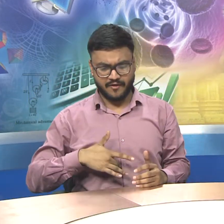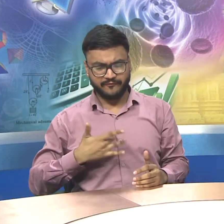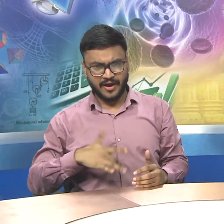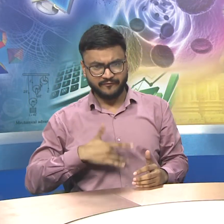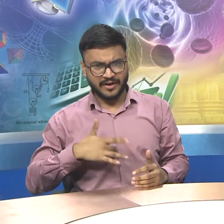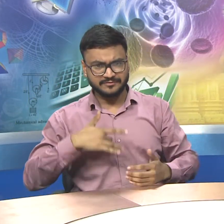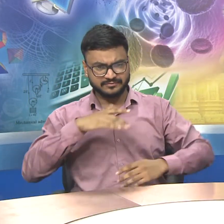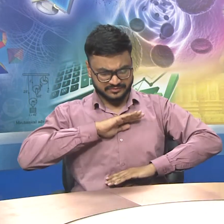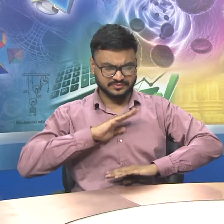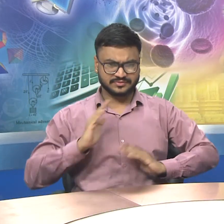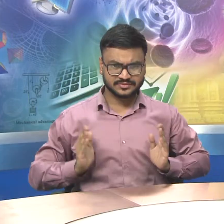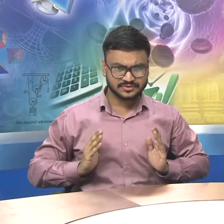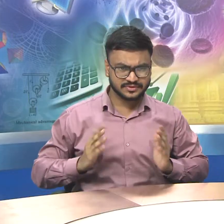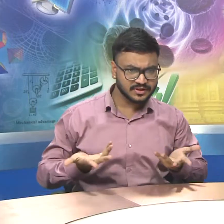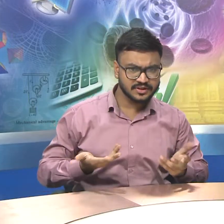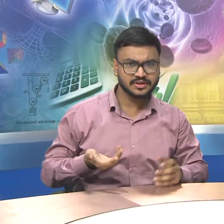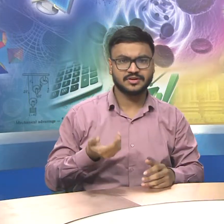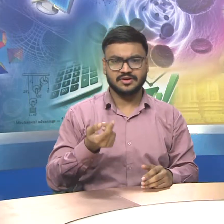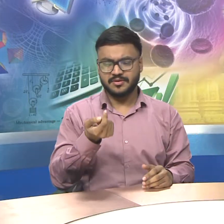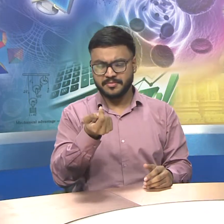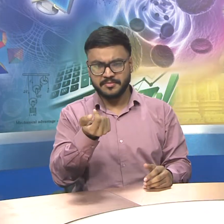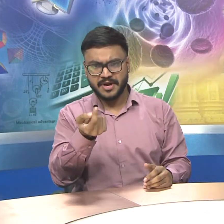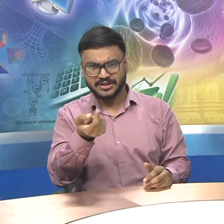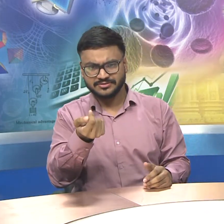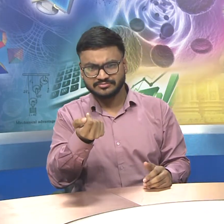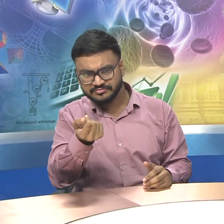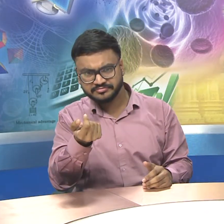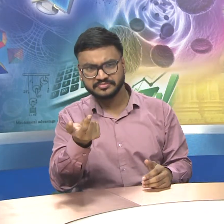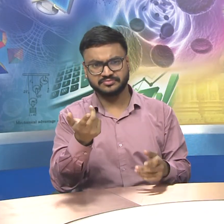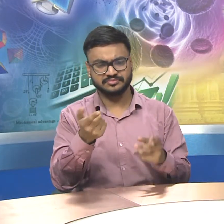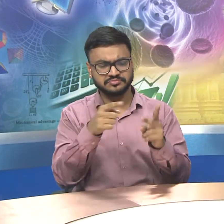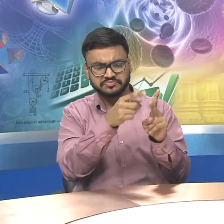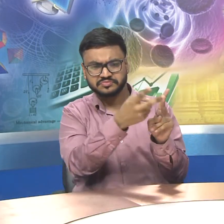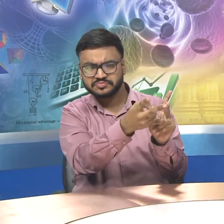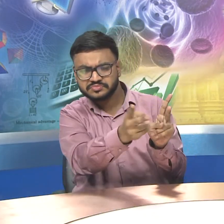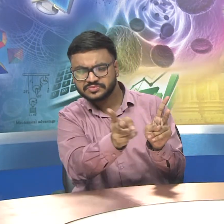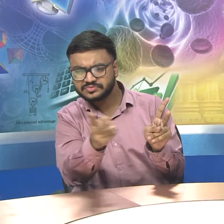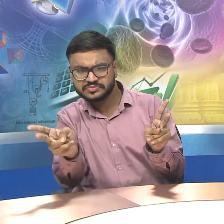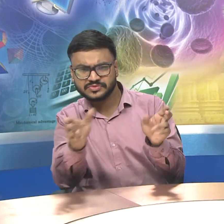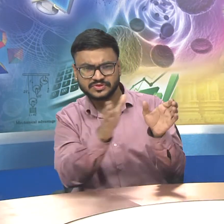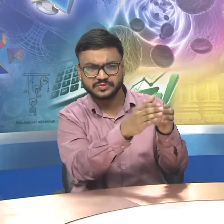and feeling and money signs also.